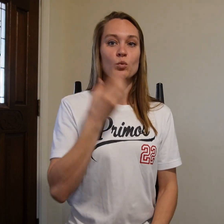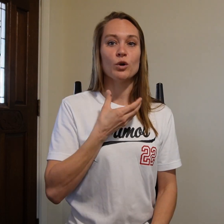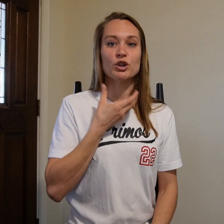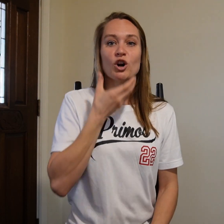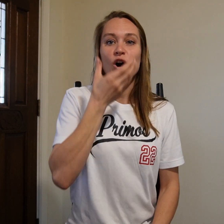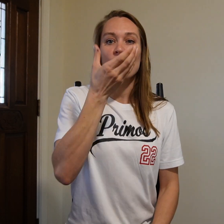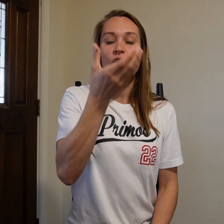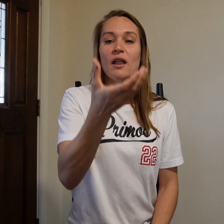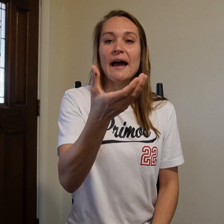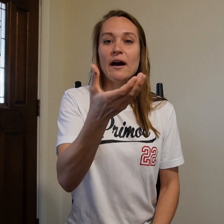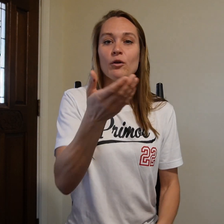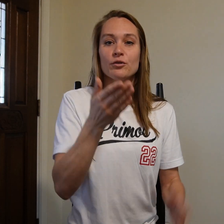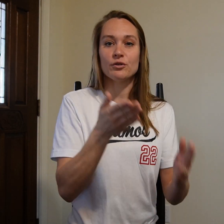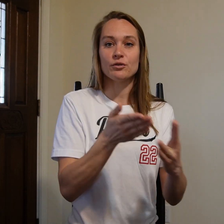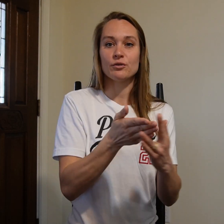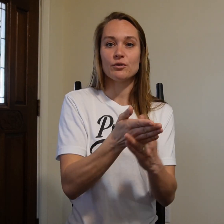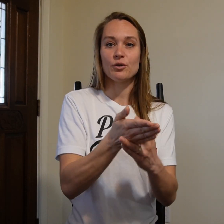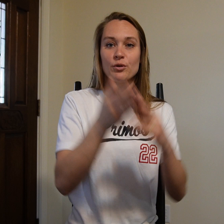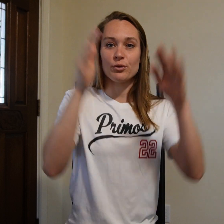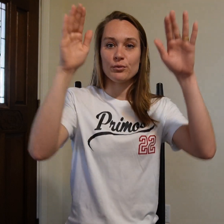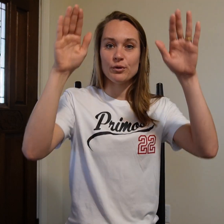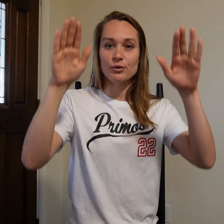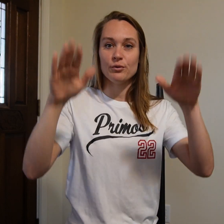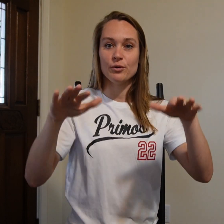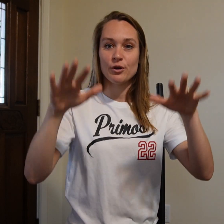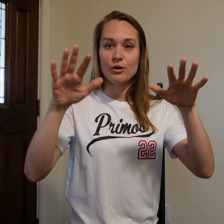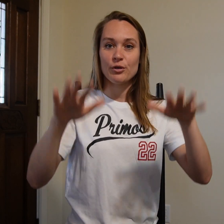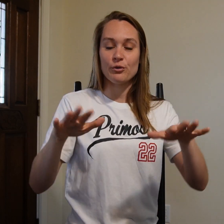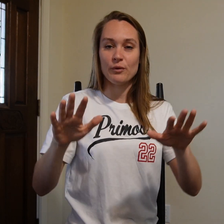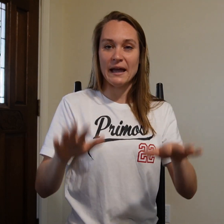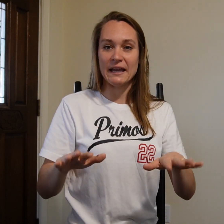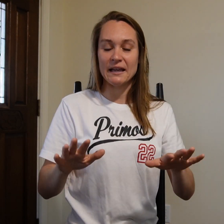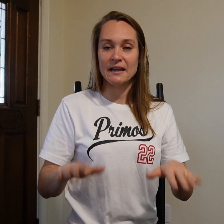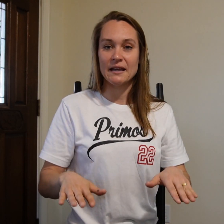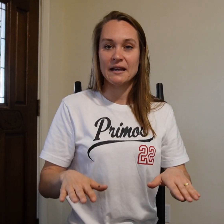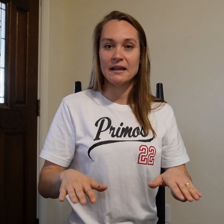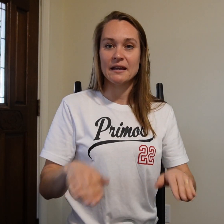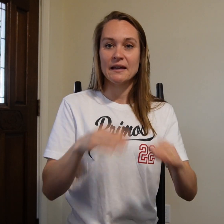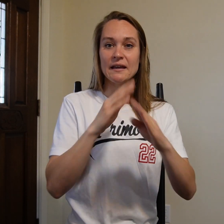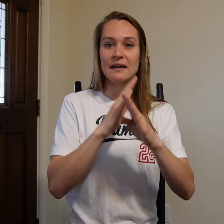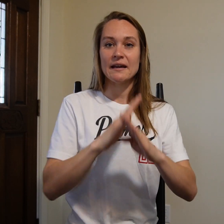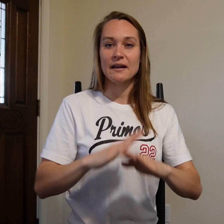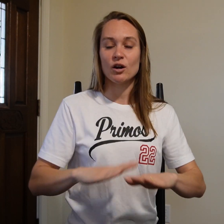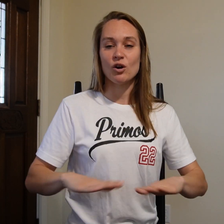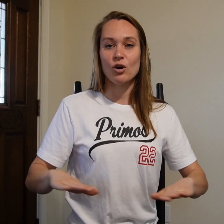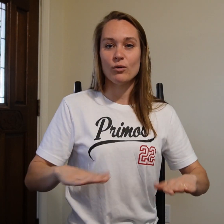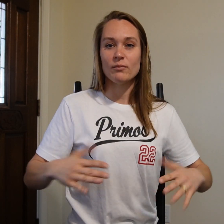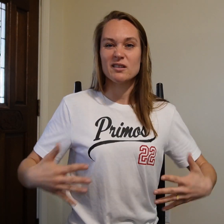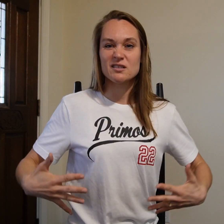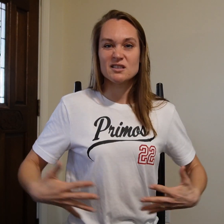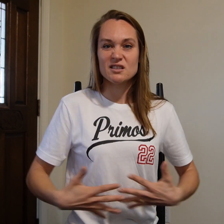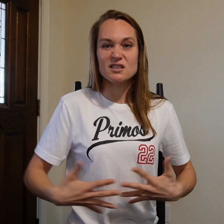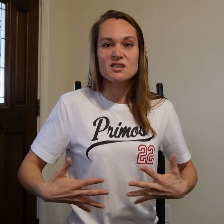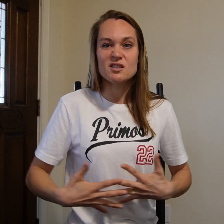would call out through the rain and calm the